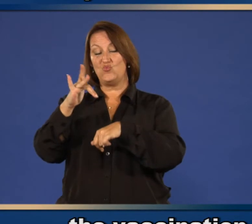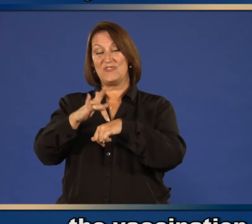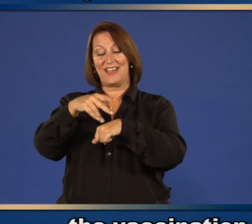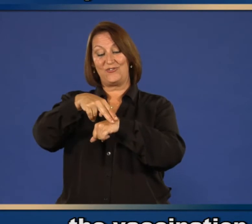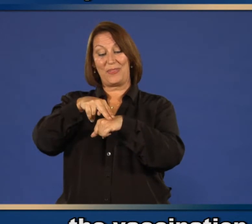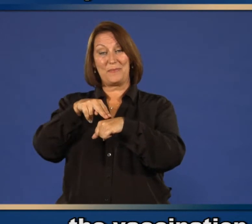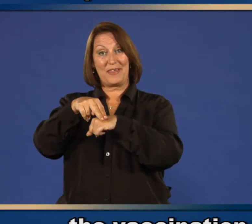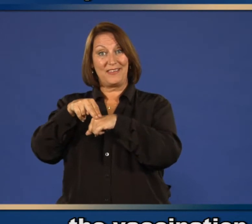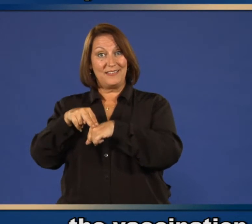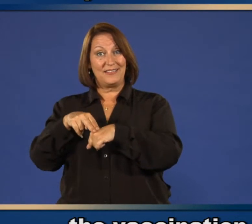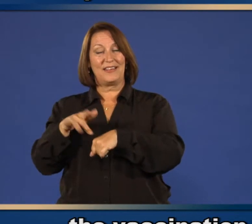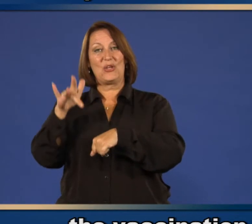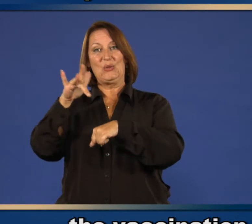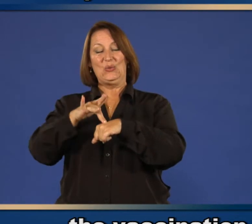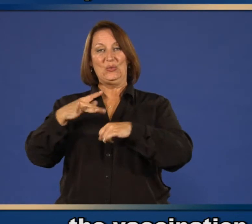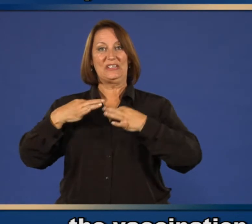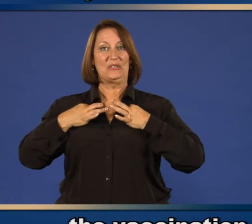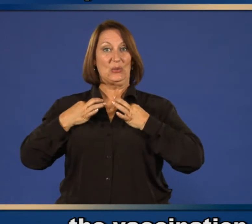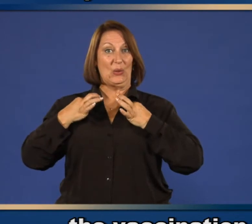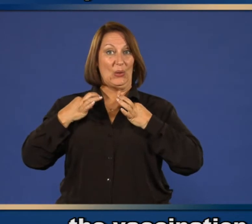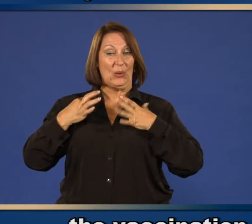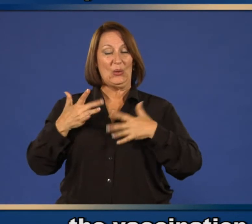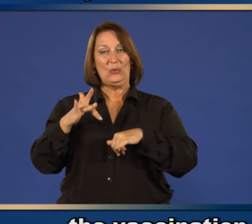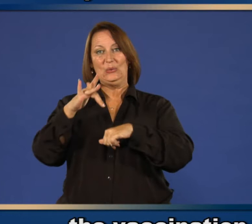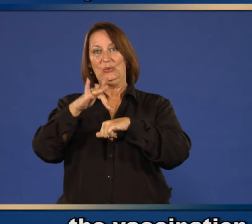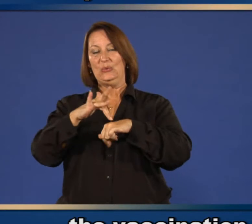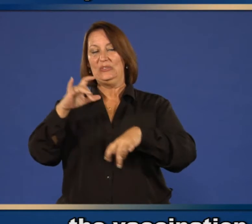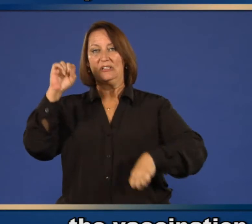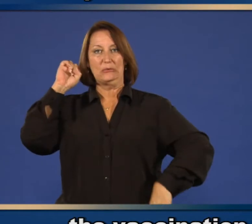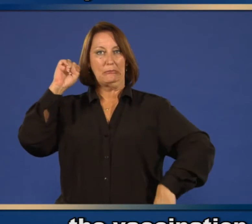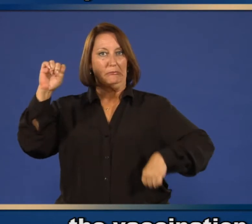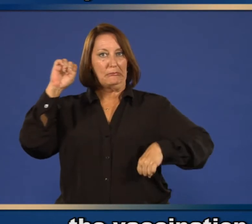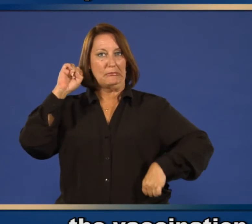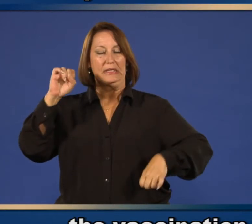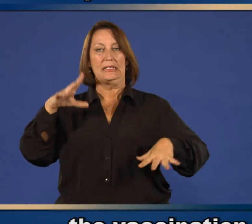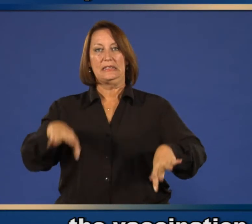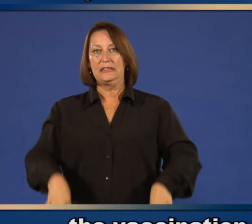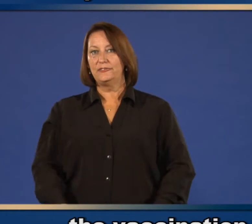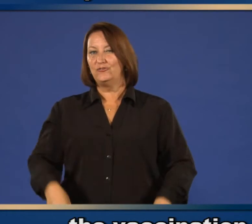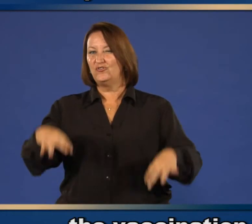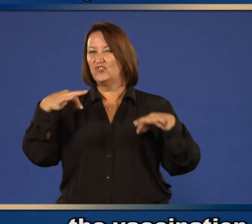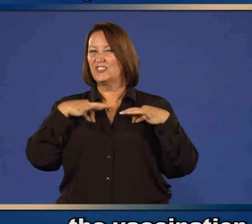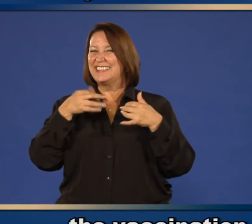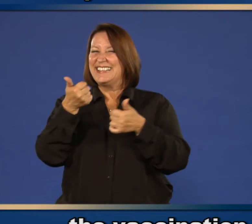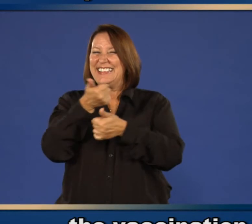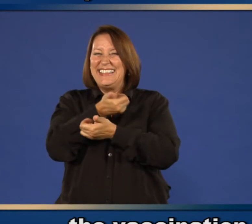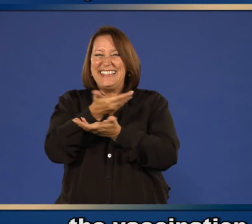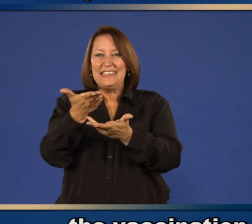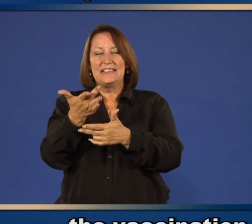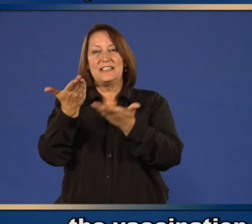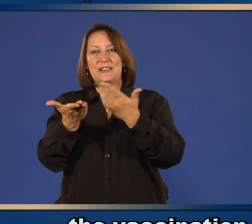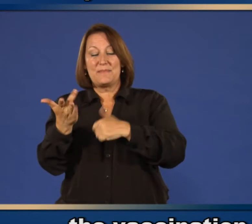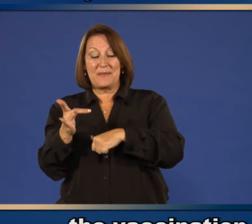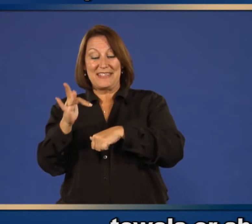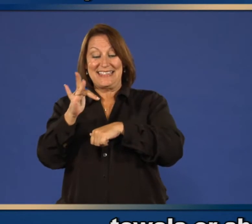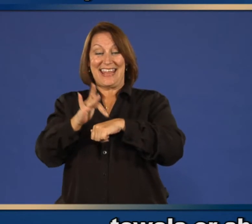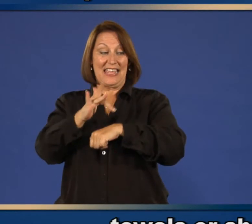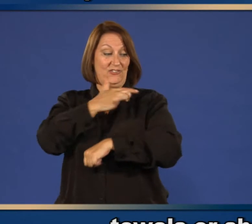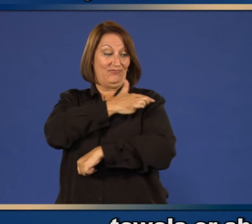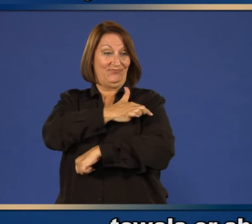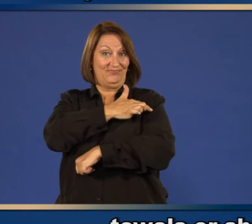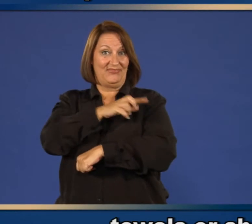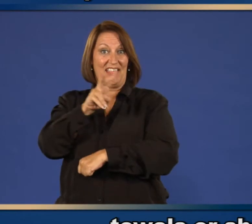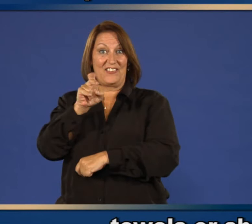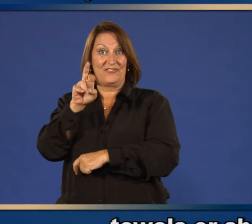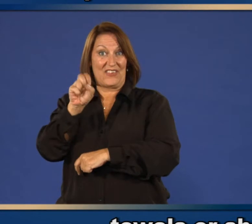might be contaminated with live virus, including bandages, clothing,